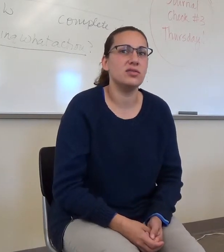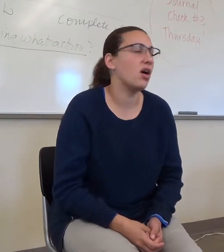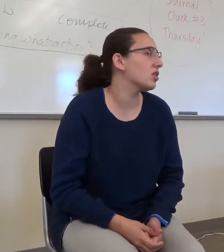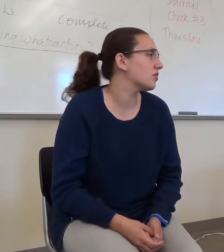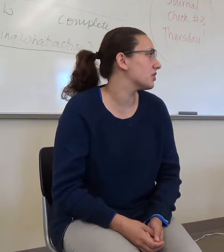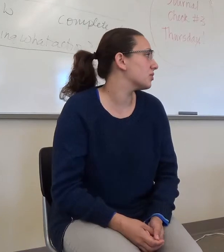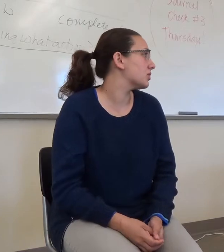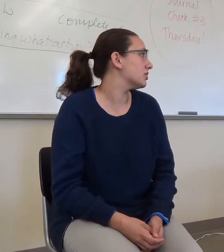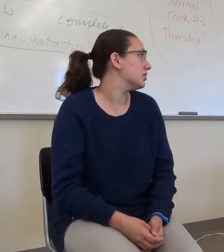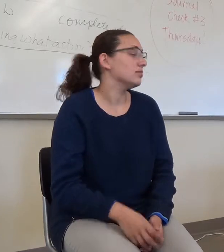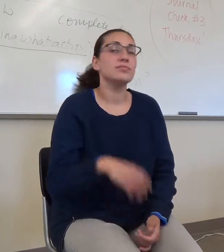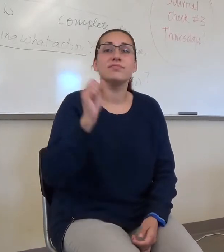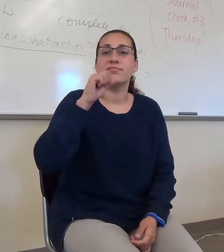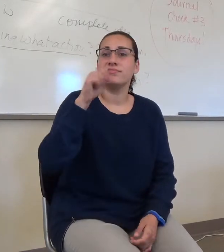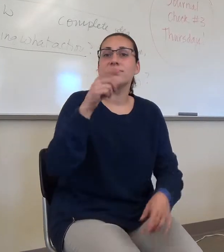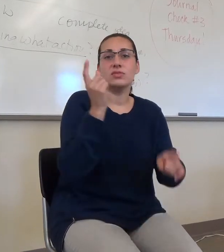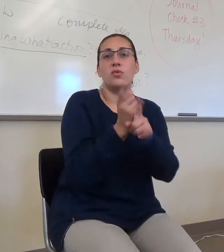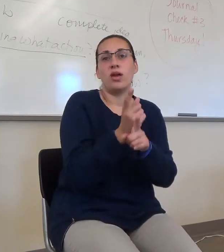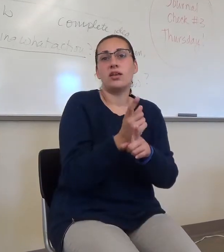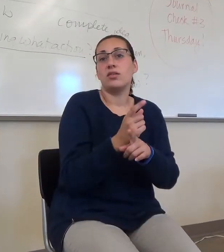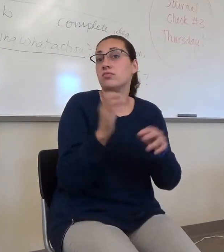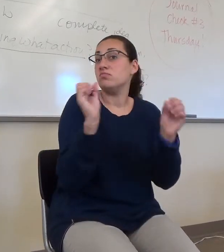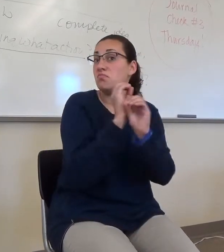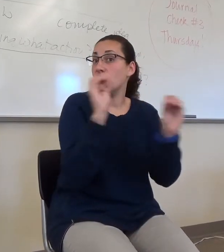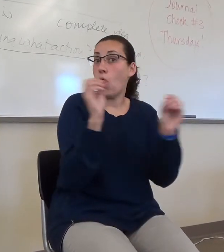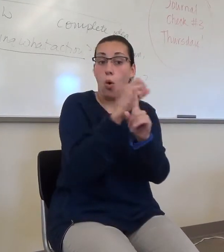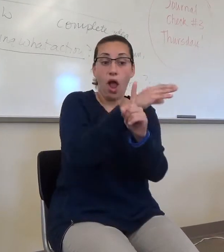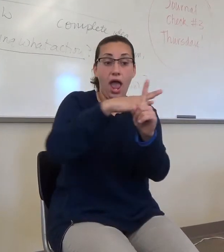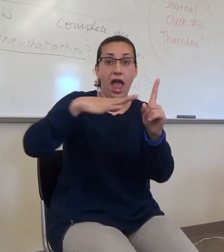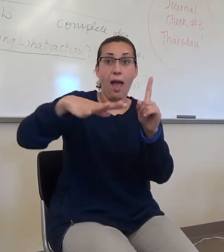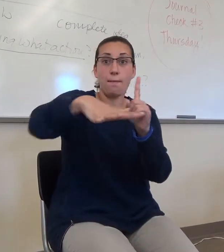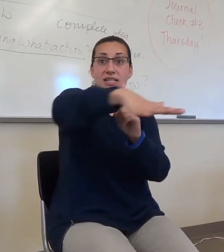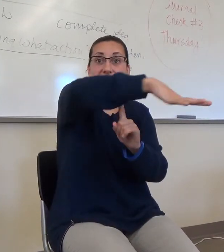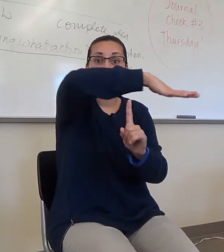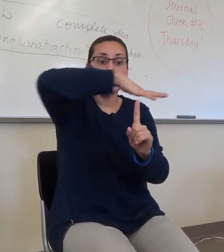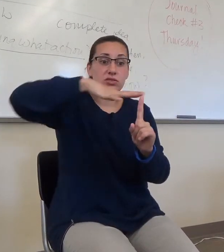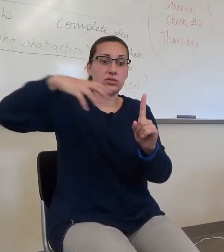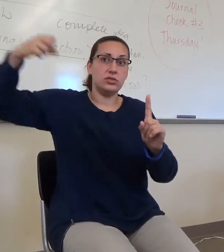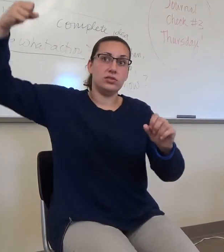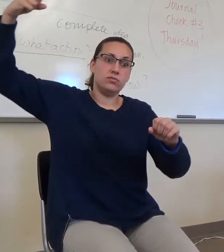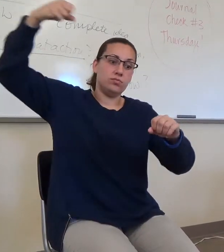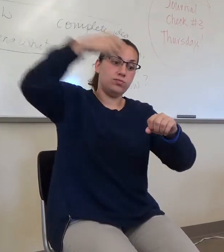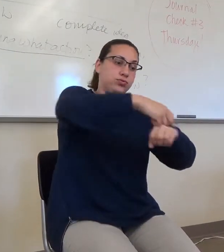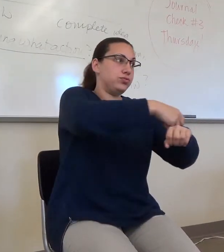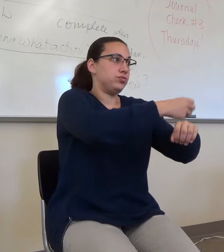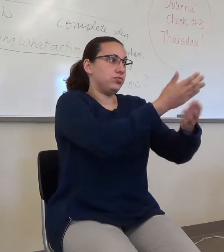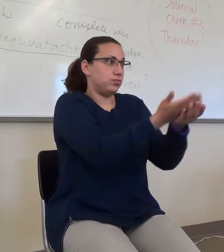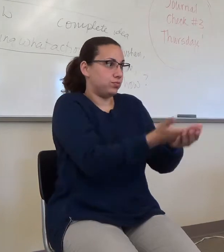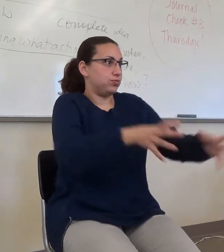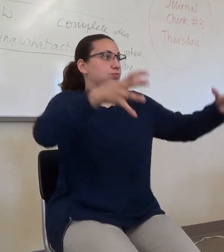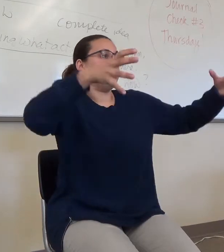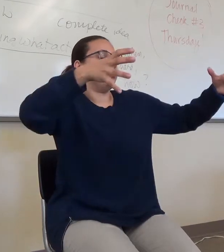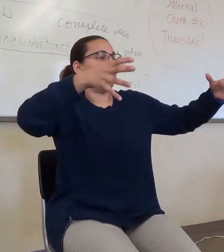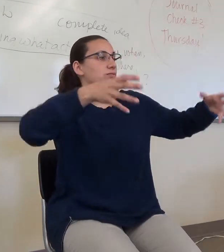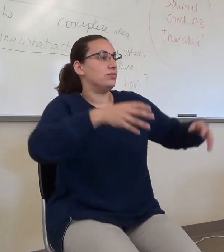all over the moon. Yeah, without the atmosphere, the asteroids hit and cause these big craters. So if they have